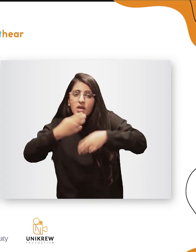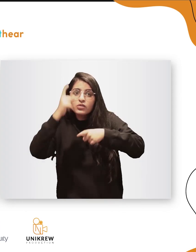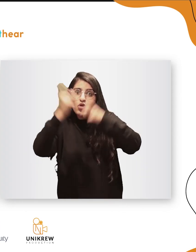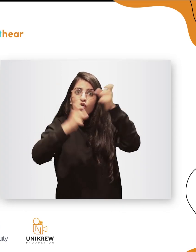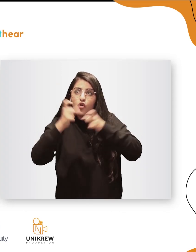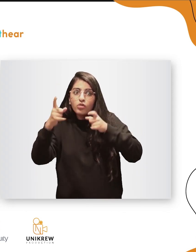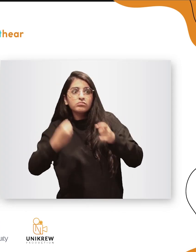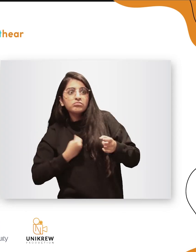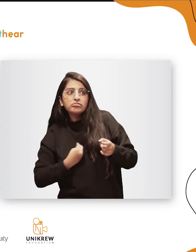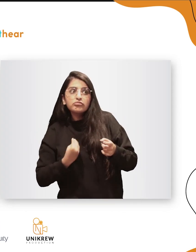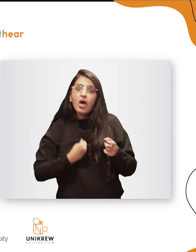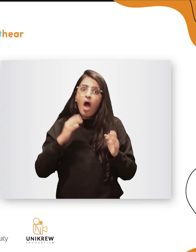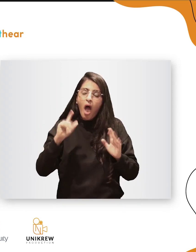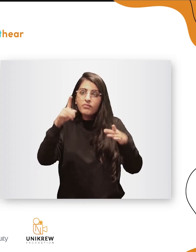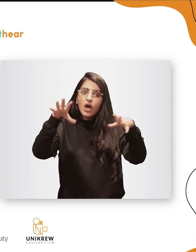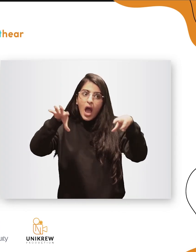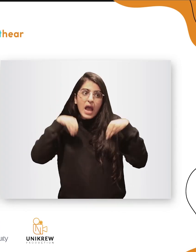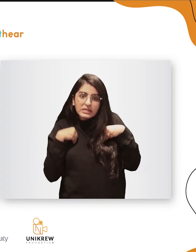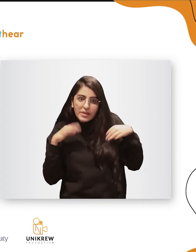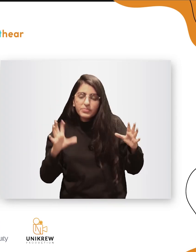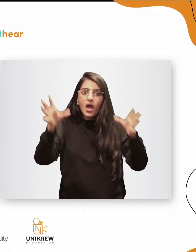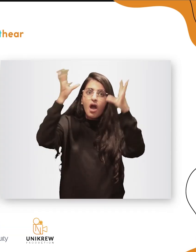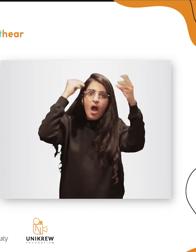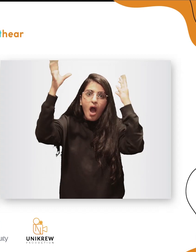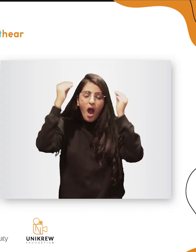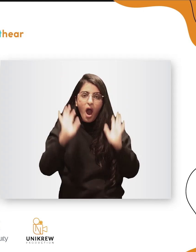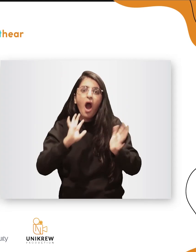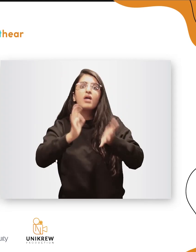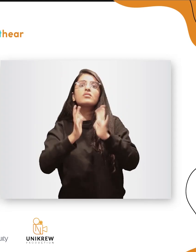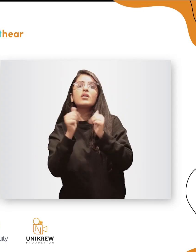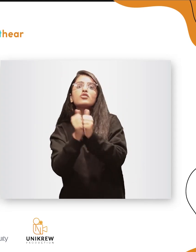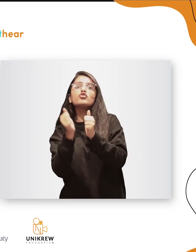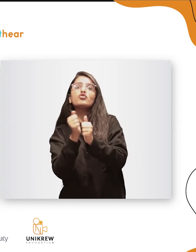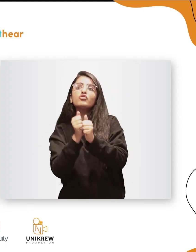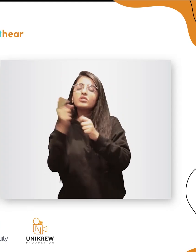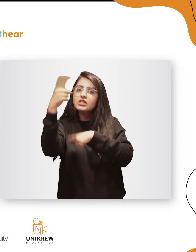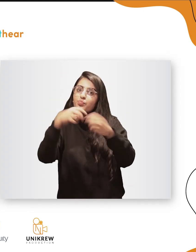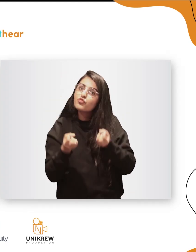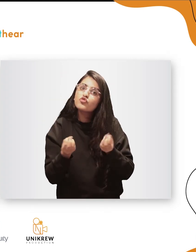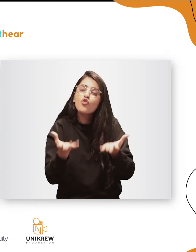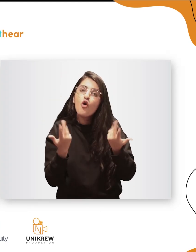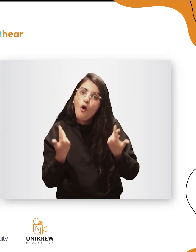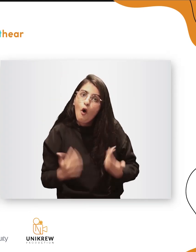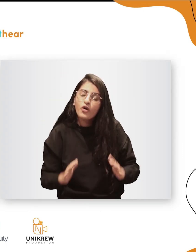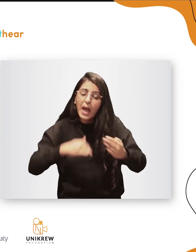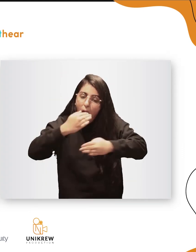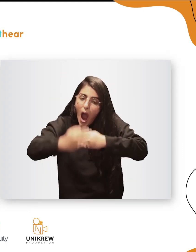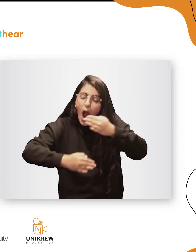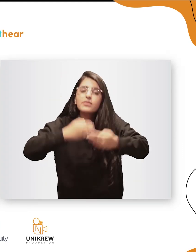more and more people are starting to engage and starting to understand and accept the use of the sign language.